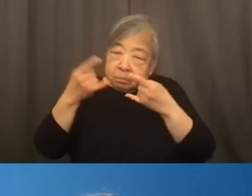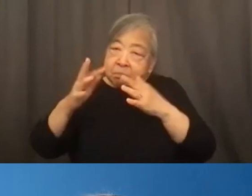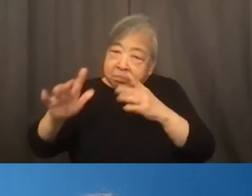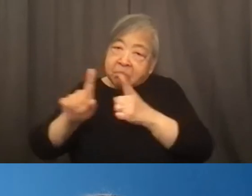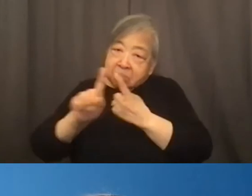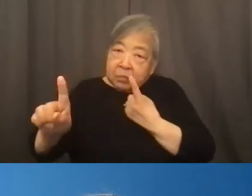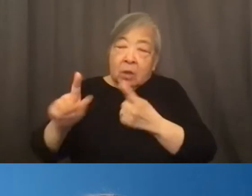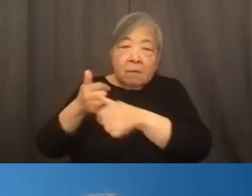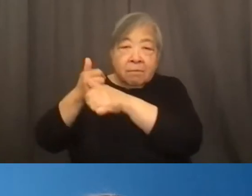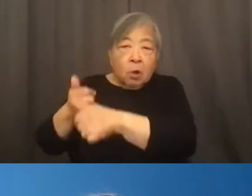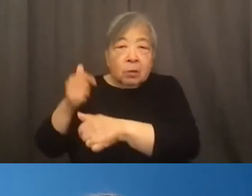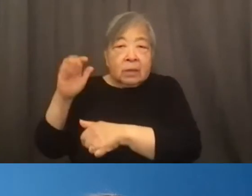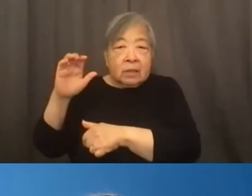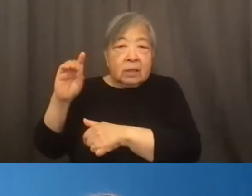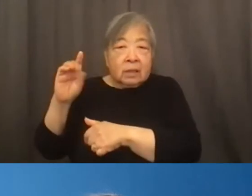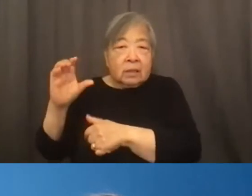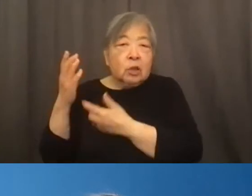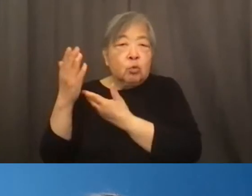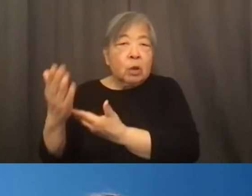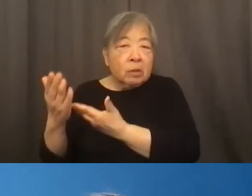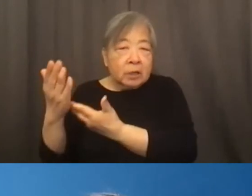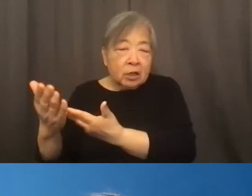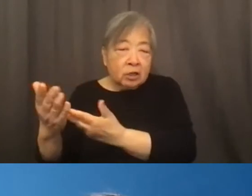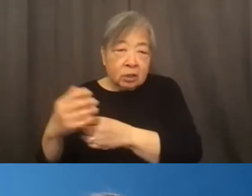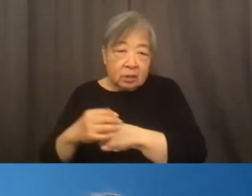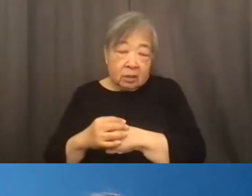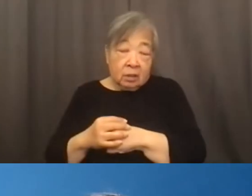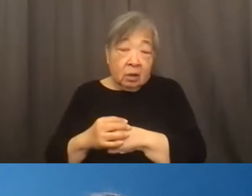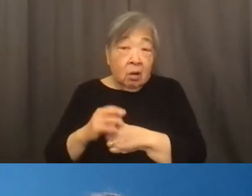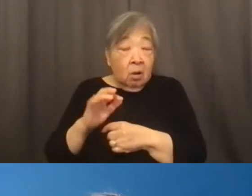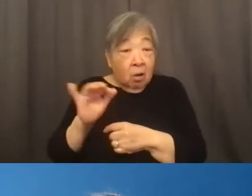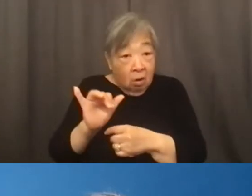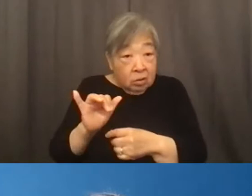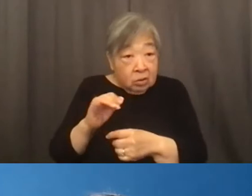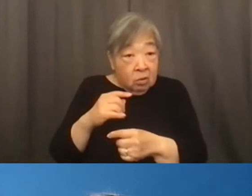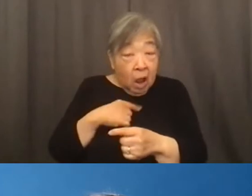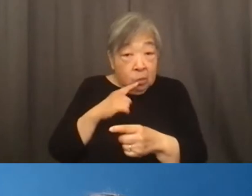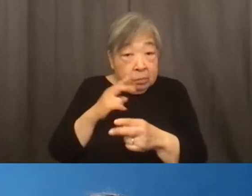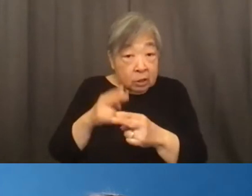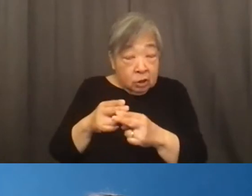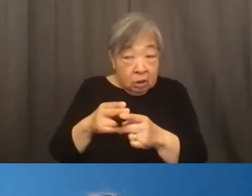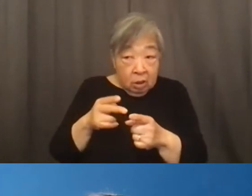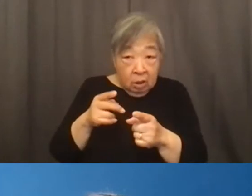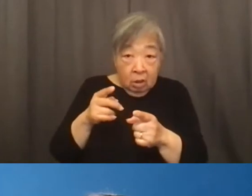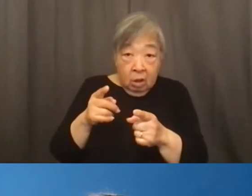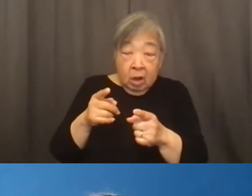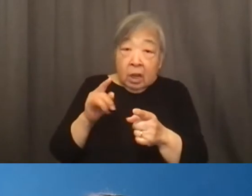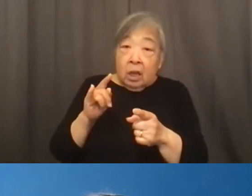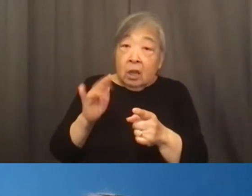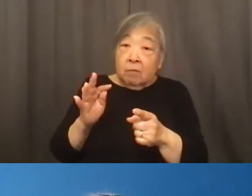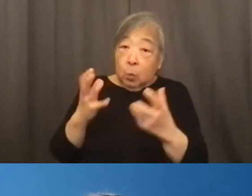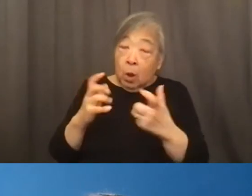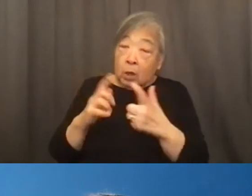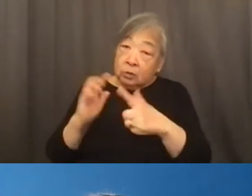you know I'd also indicate that if you're going to impose any kind of a rule you